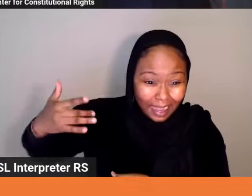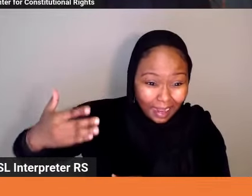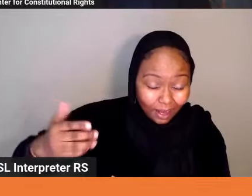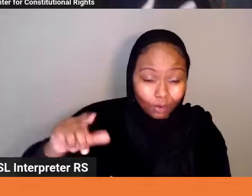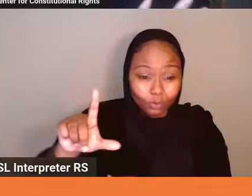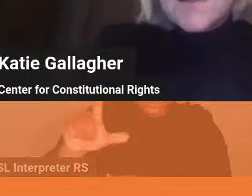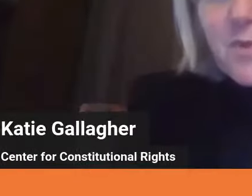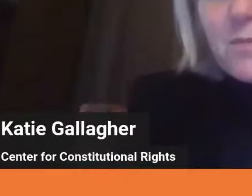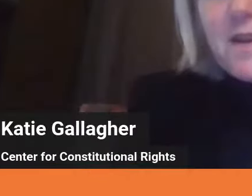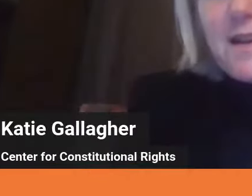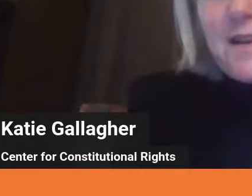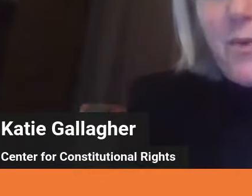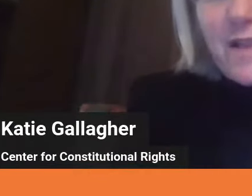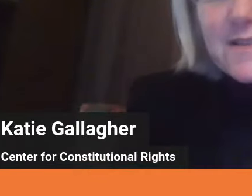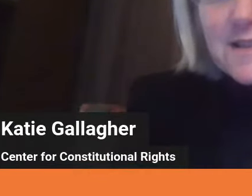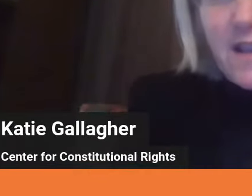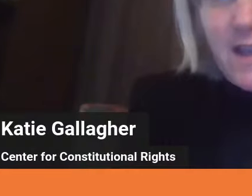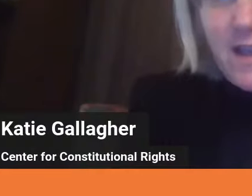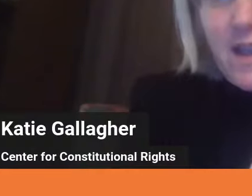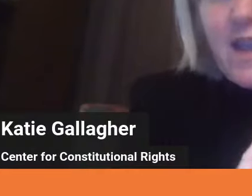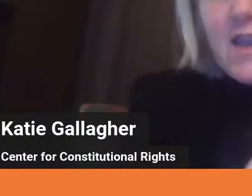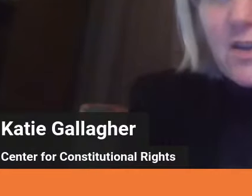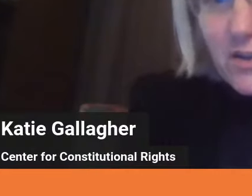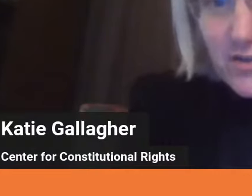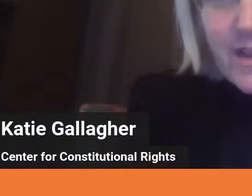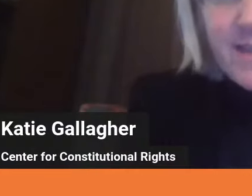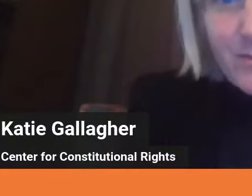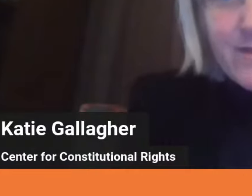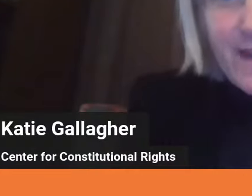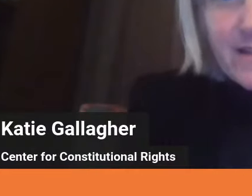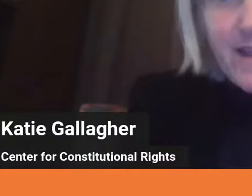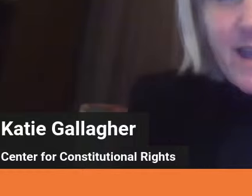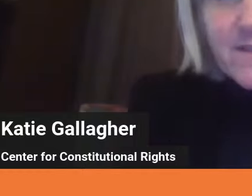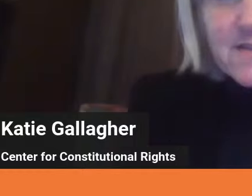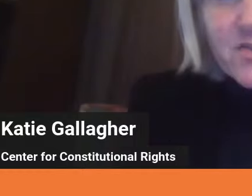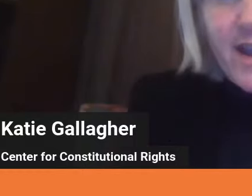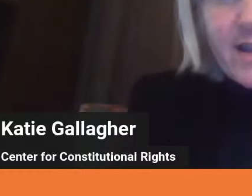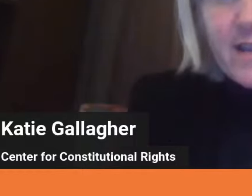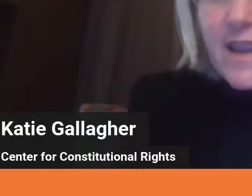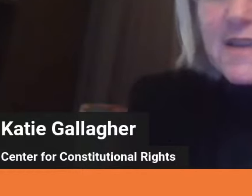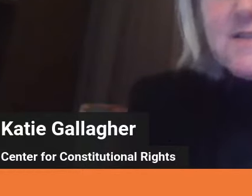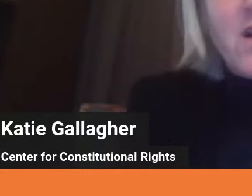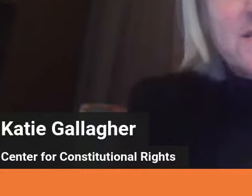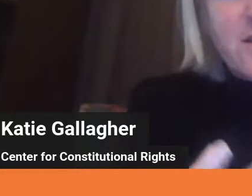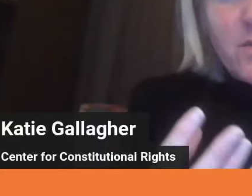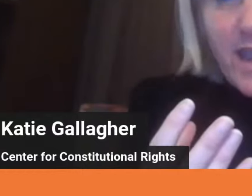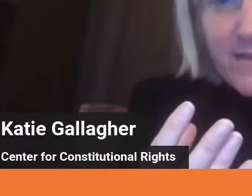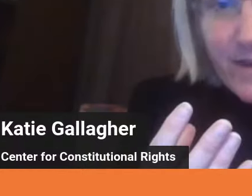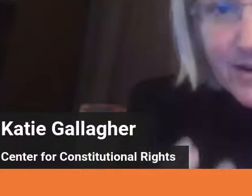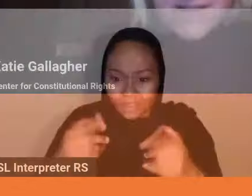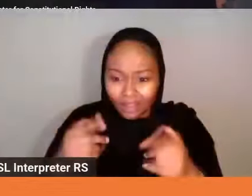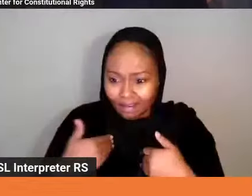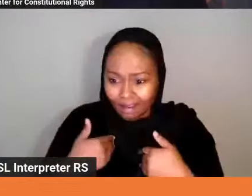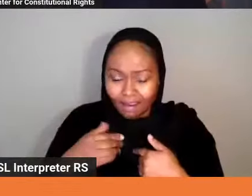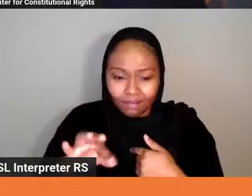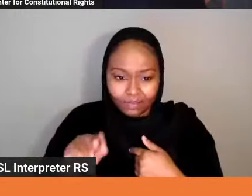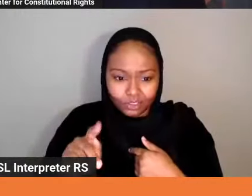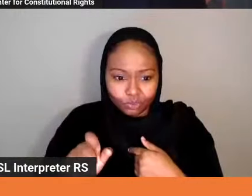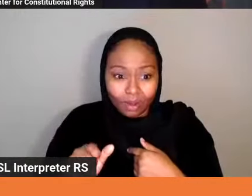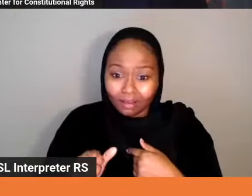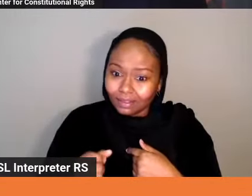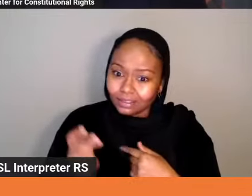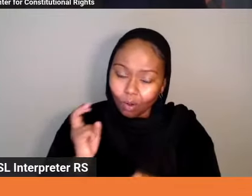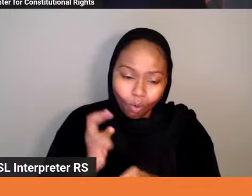back at this moment, while it's a good thing that we finally have this trial, it is also a very difficult